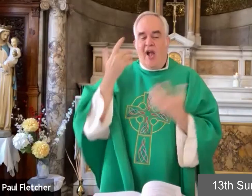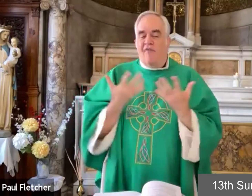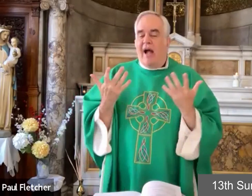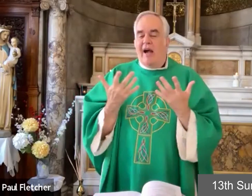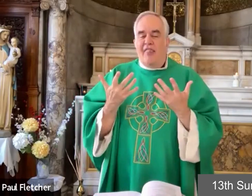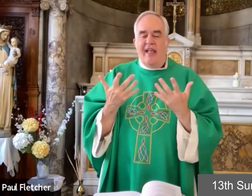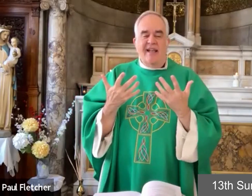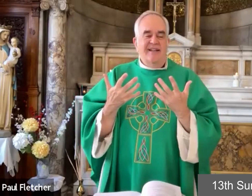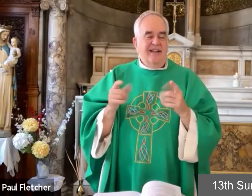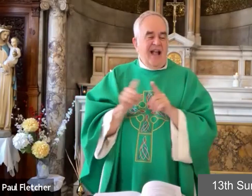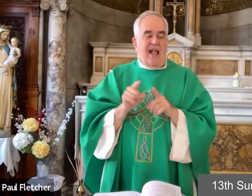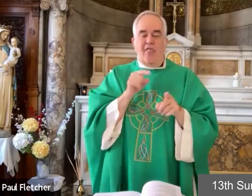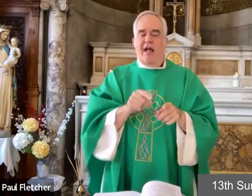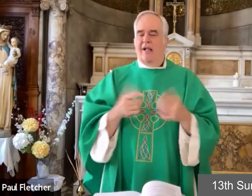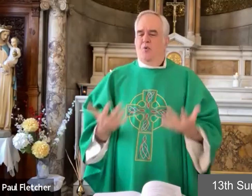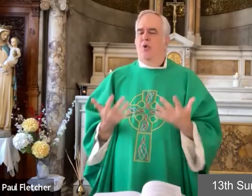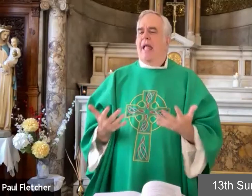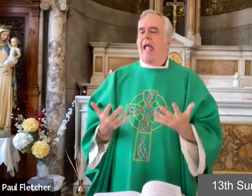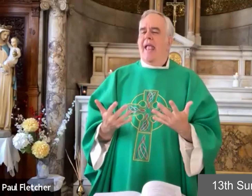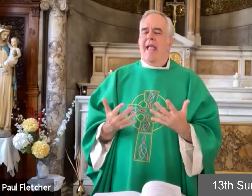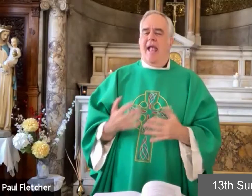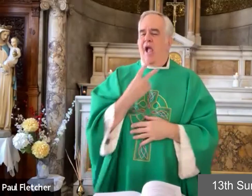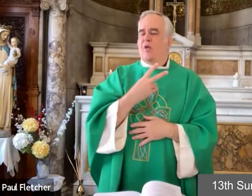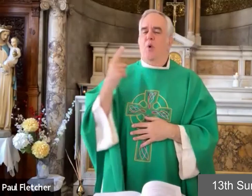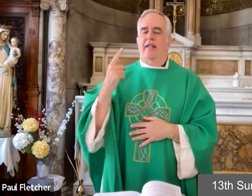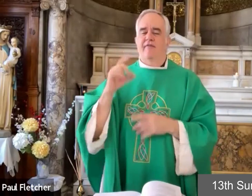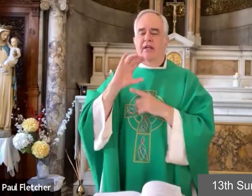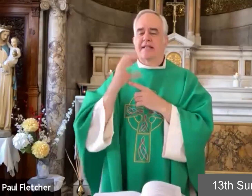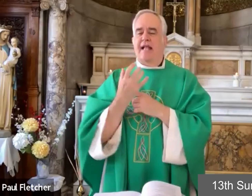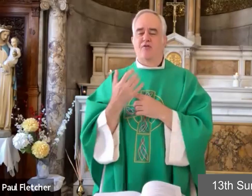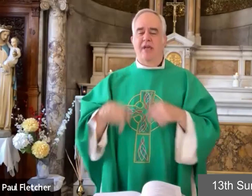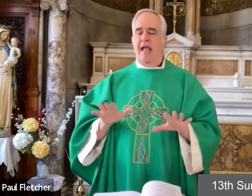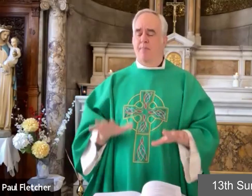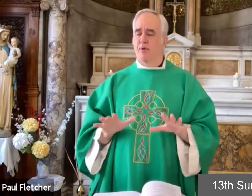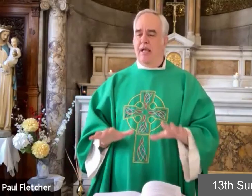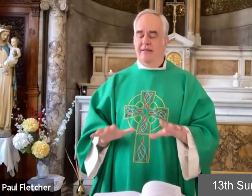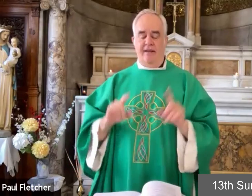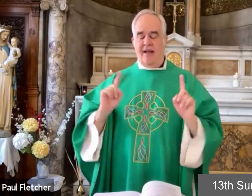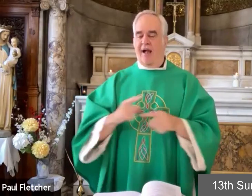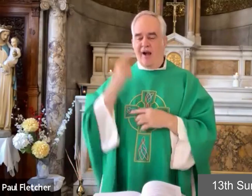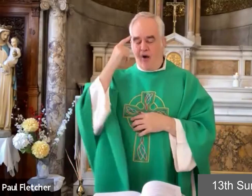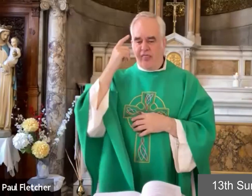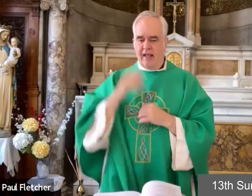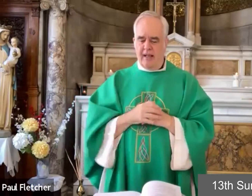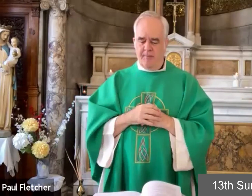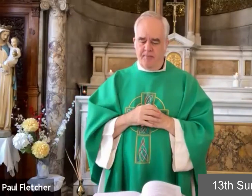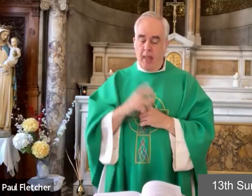of anything like that today in the 21st century in Britain. I can't think.